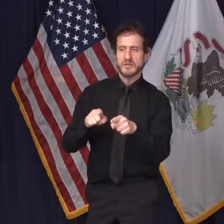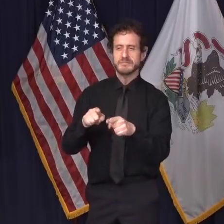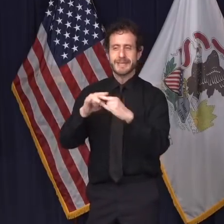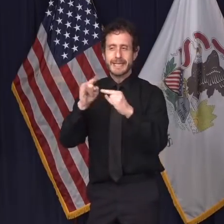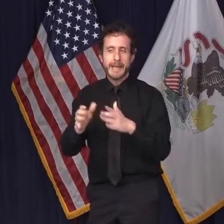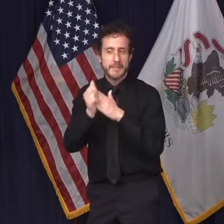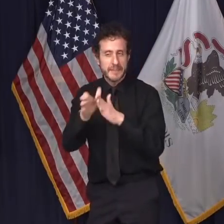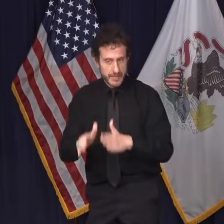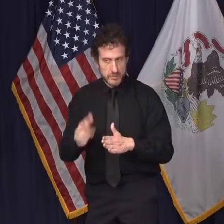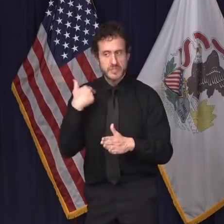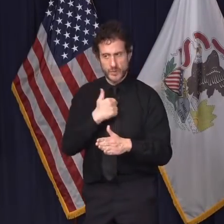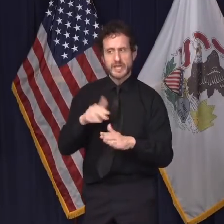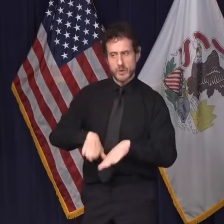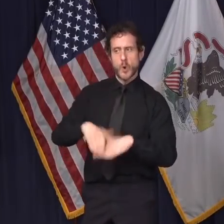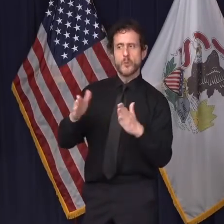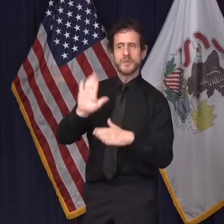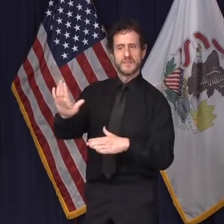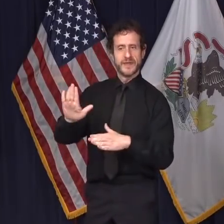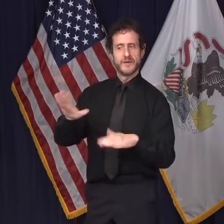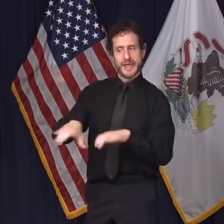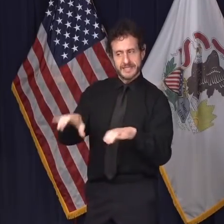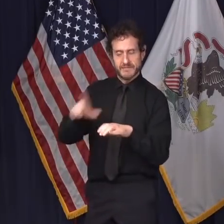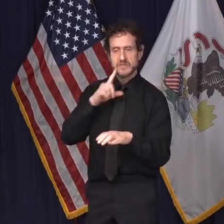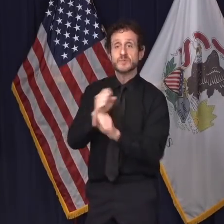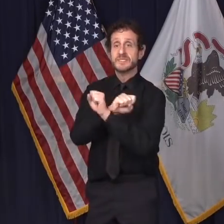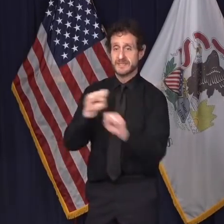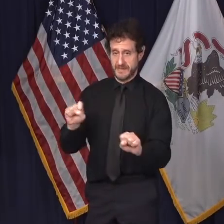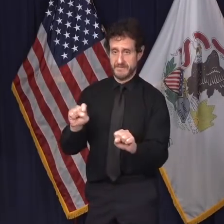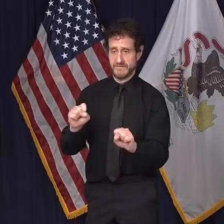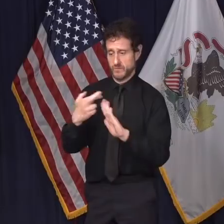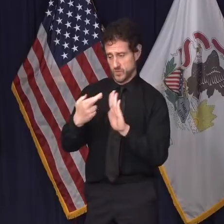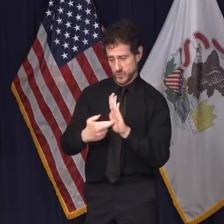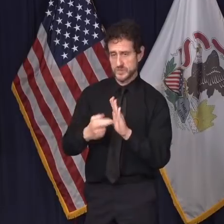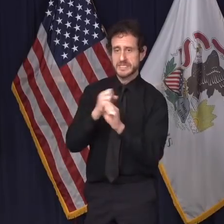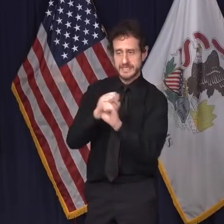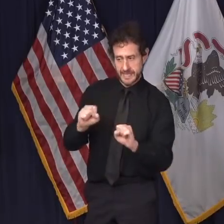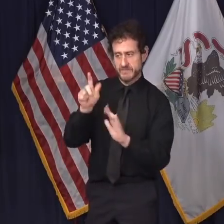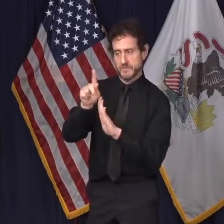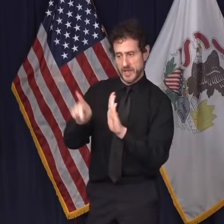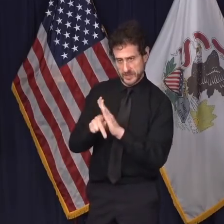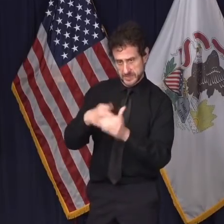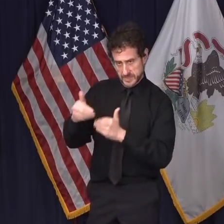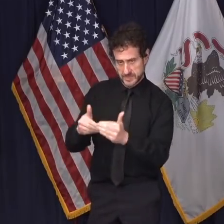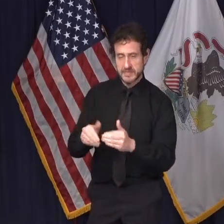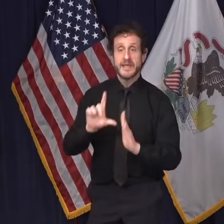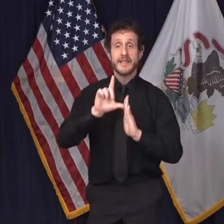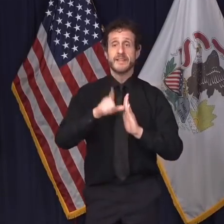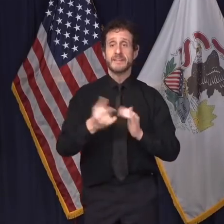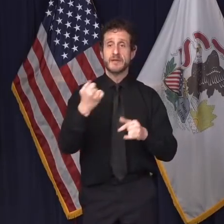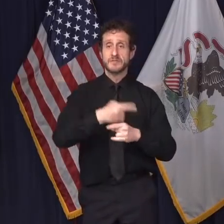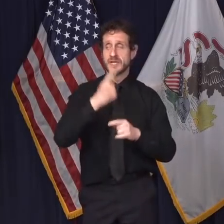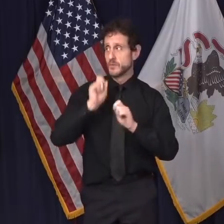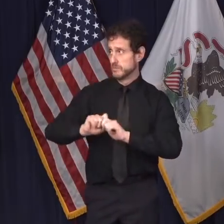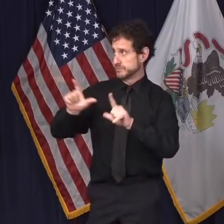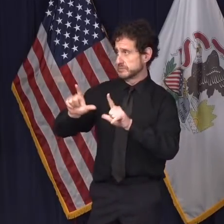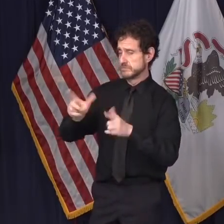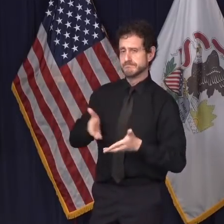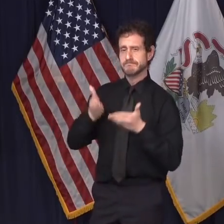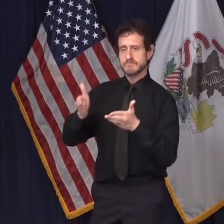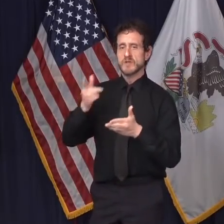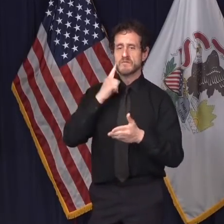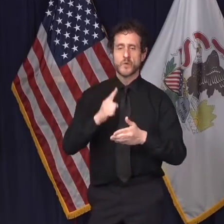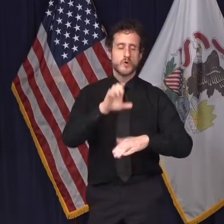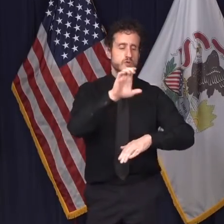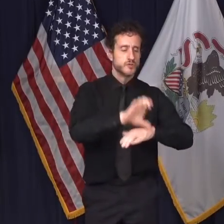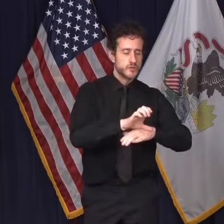safety measures. Later today, we will also be posting recommendations for houses of